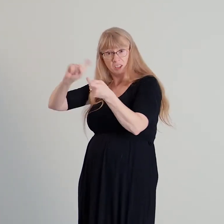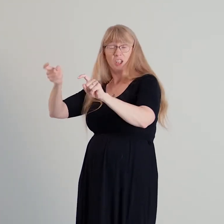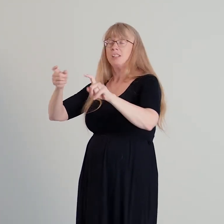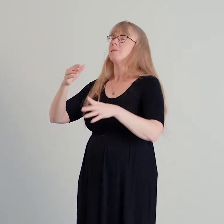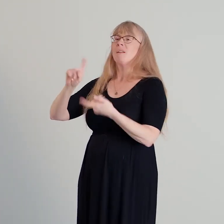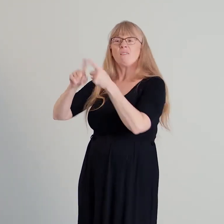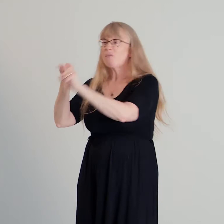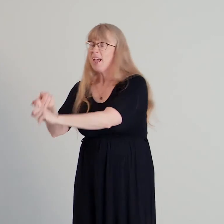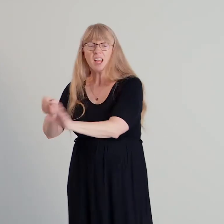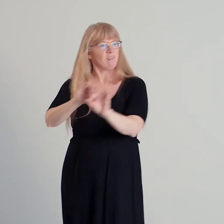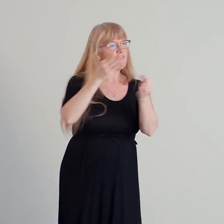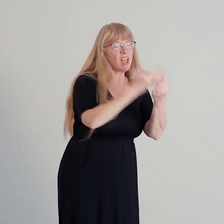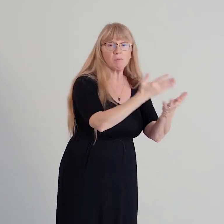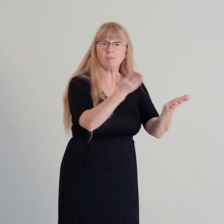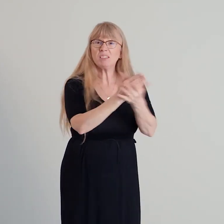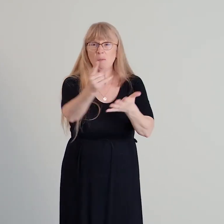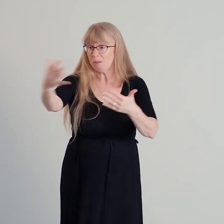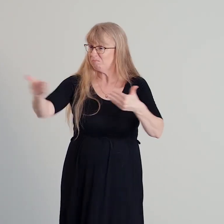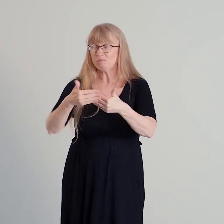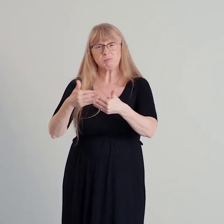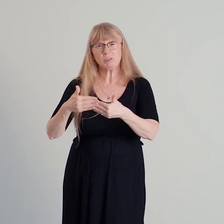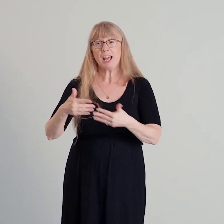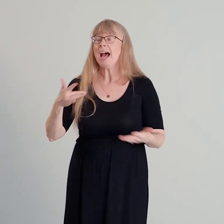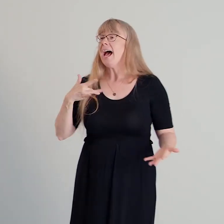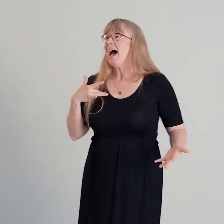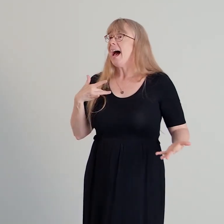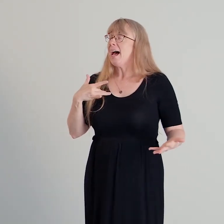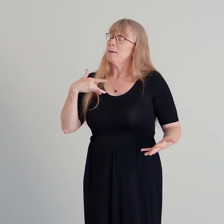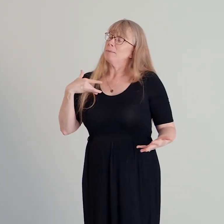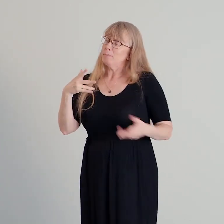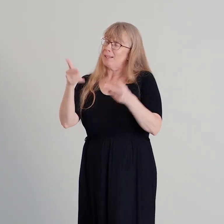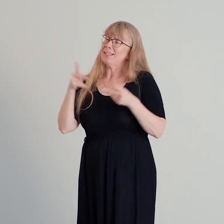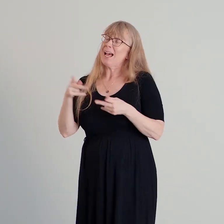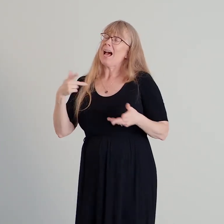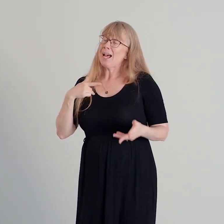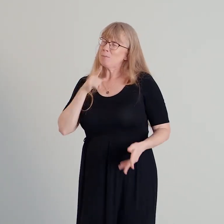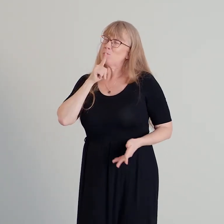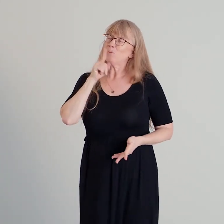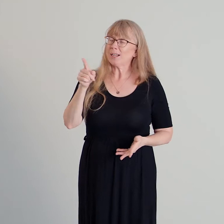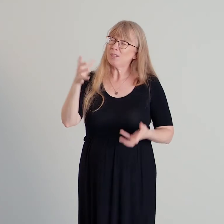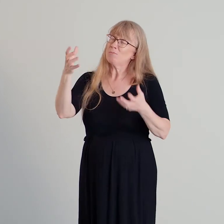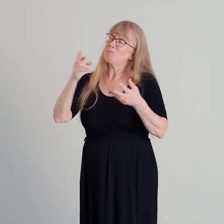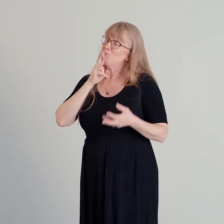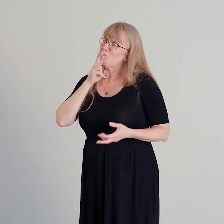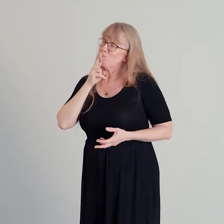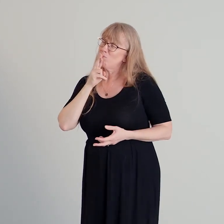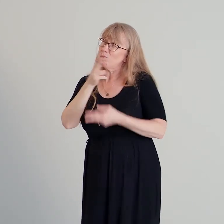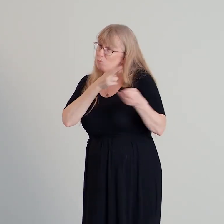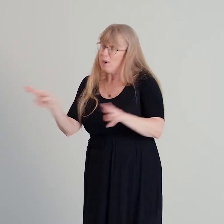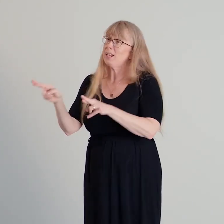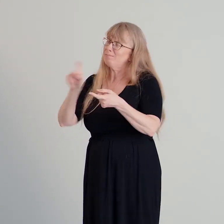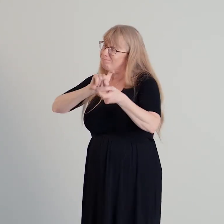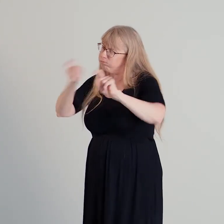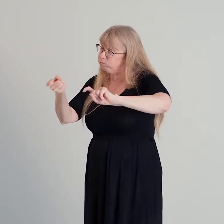to a friend, to a family member, to someone around us, hey, I'm at that place where I really am ready to change. I really am the